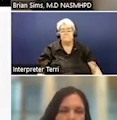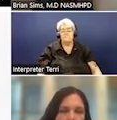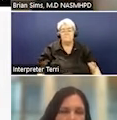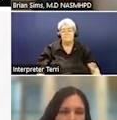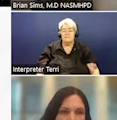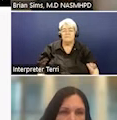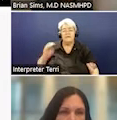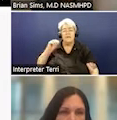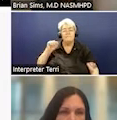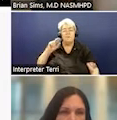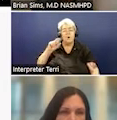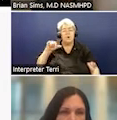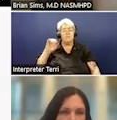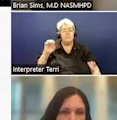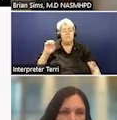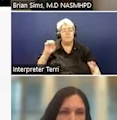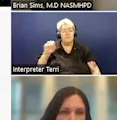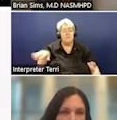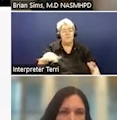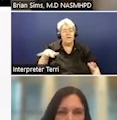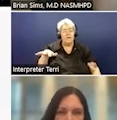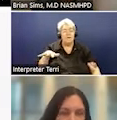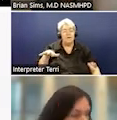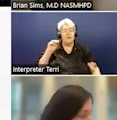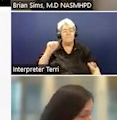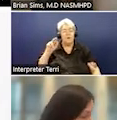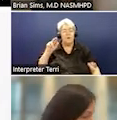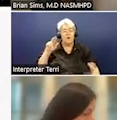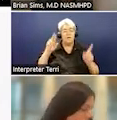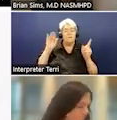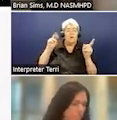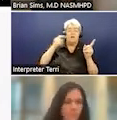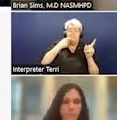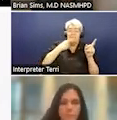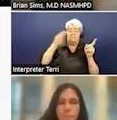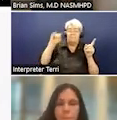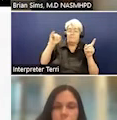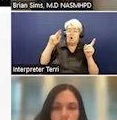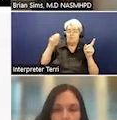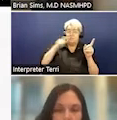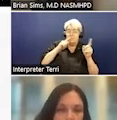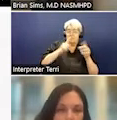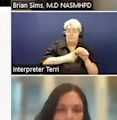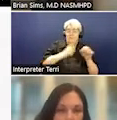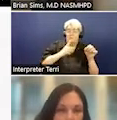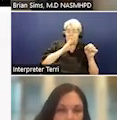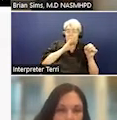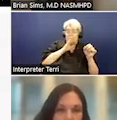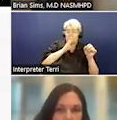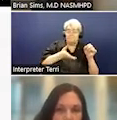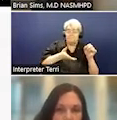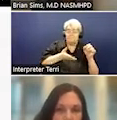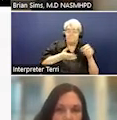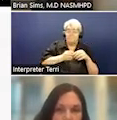is Margie on the line? And Margie, if you're on the line, if you will unmute, please.